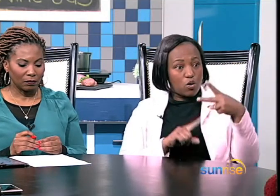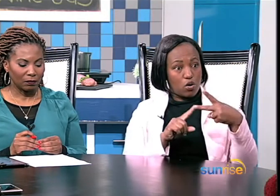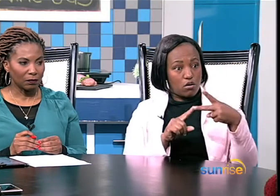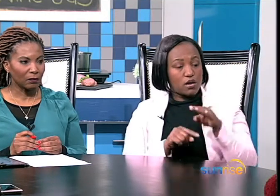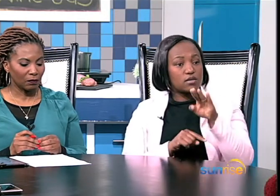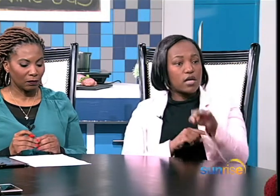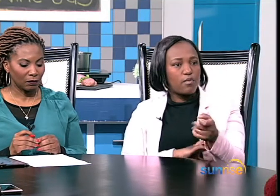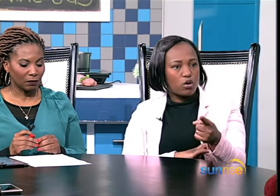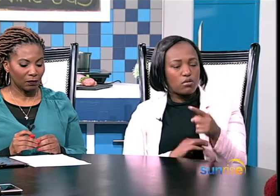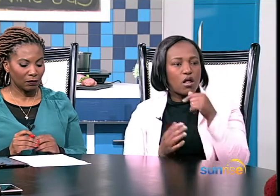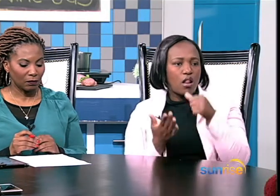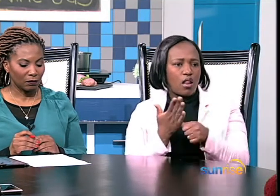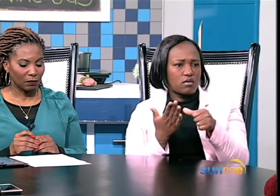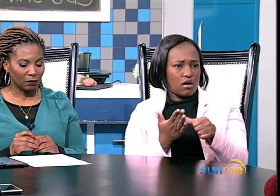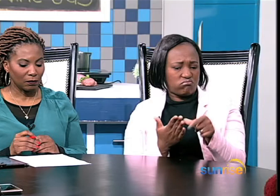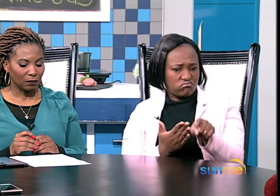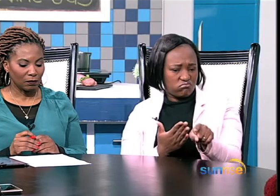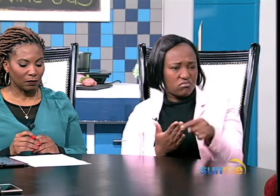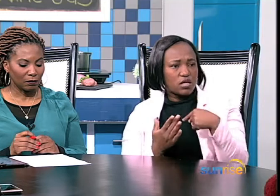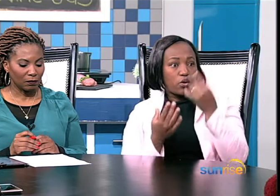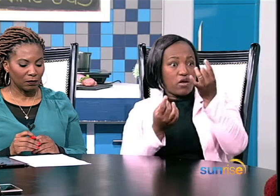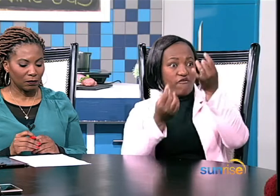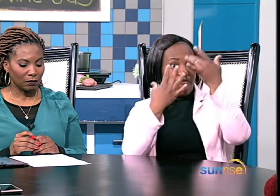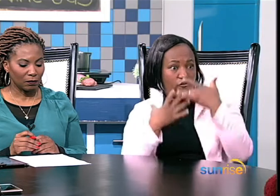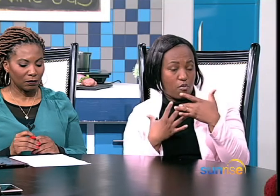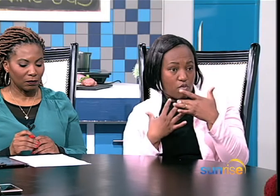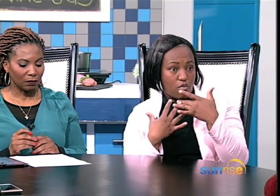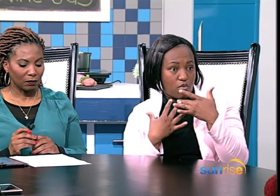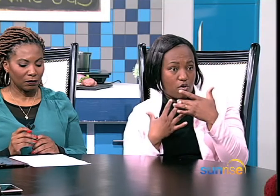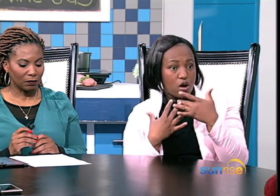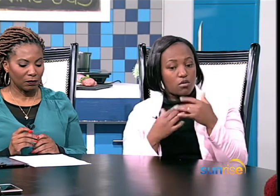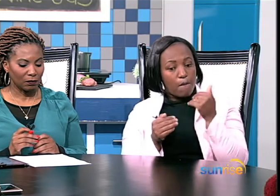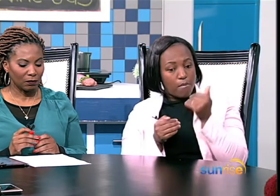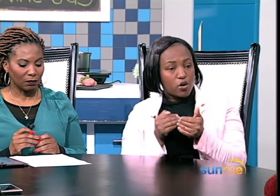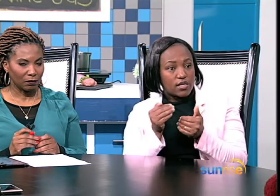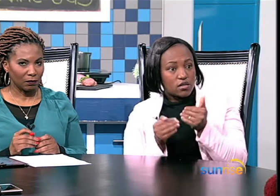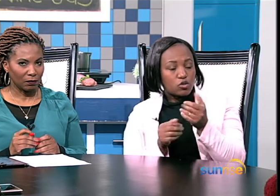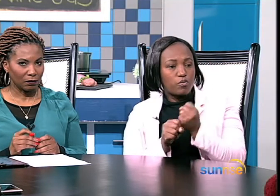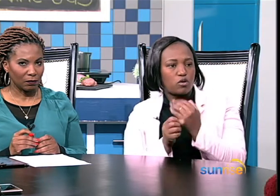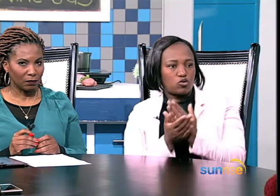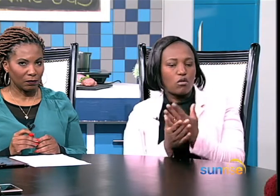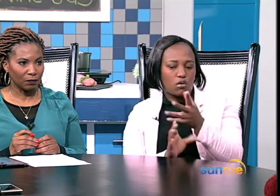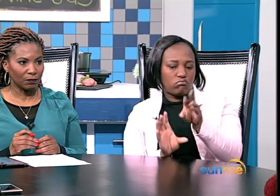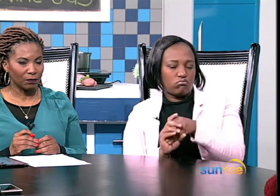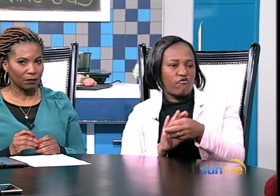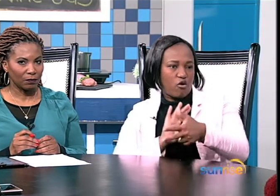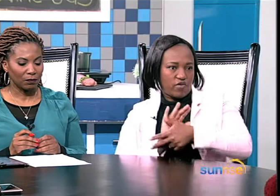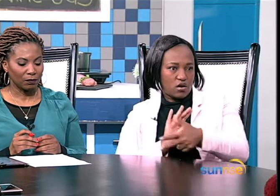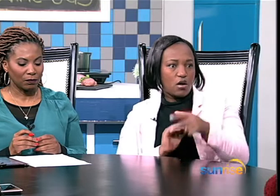letter that came out to indicate that they are now in processing and making sure that this language is going to be official. So the next step is